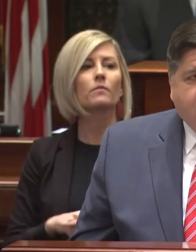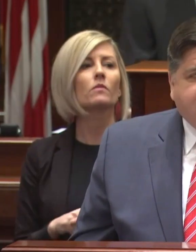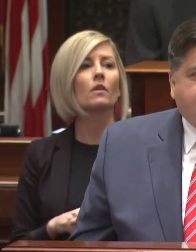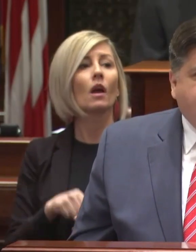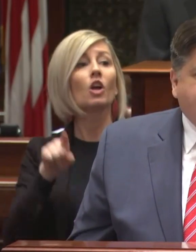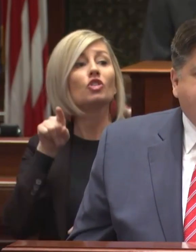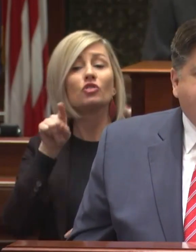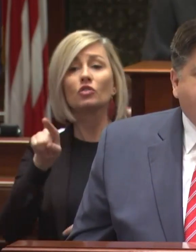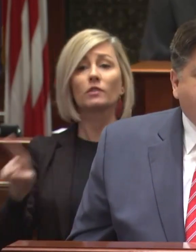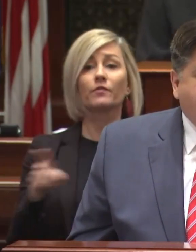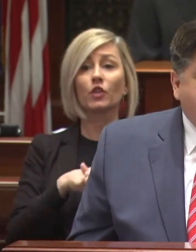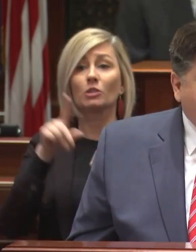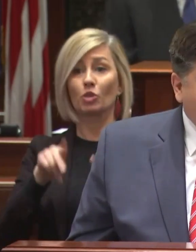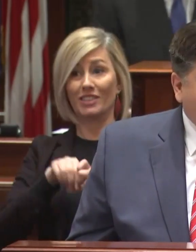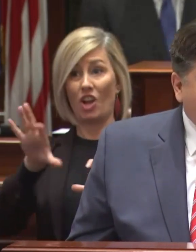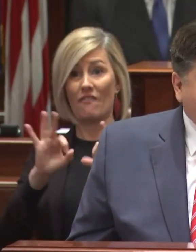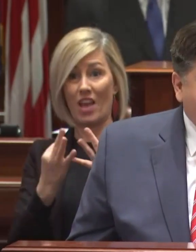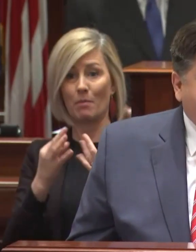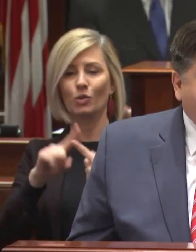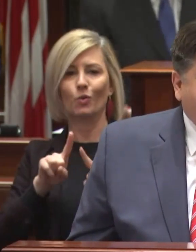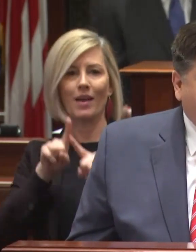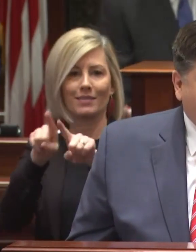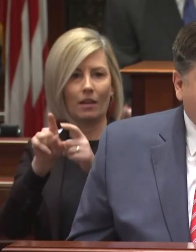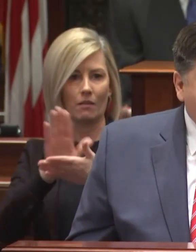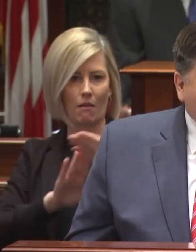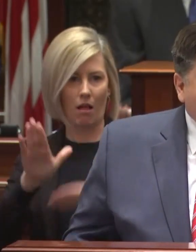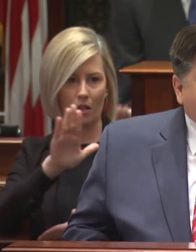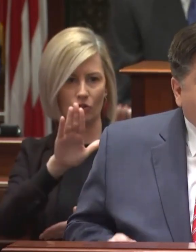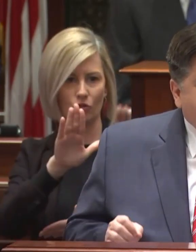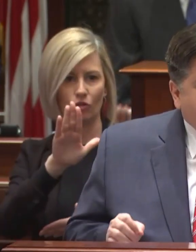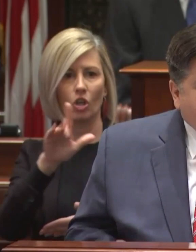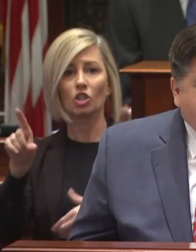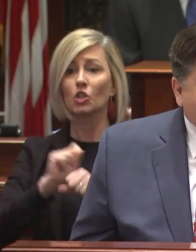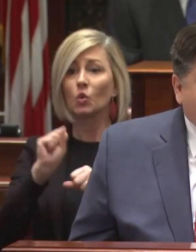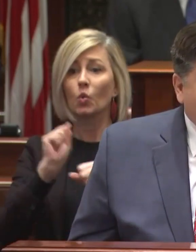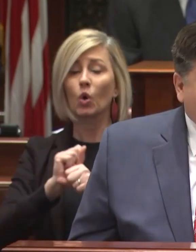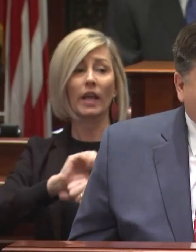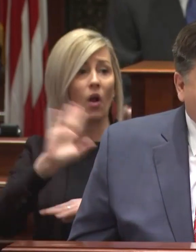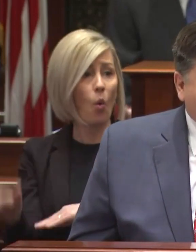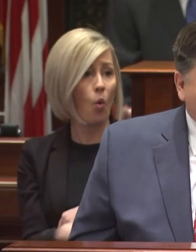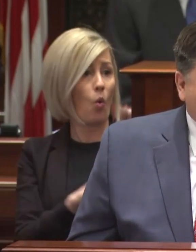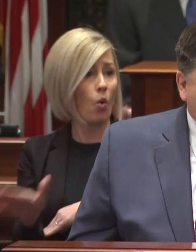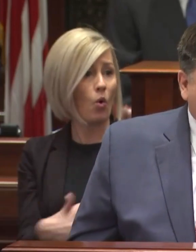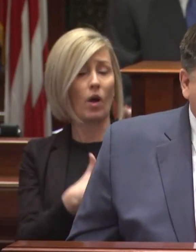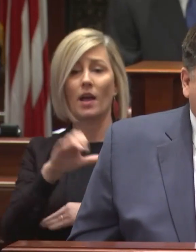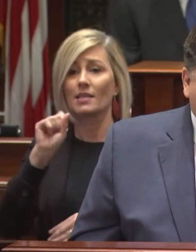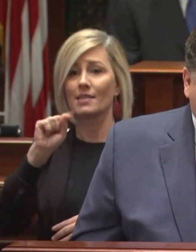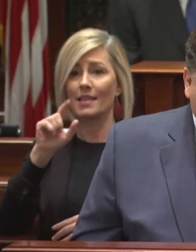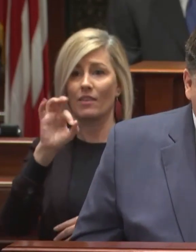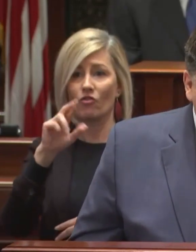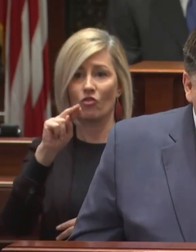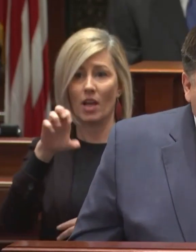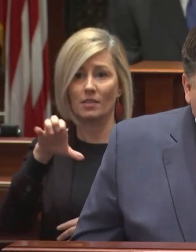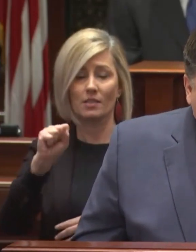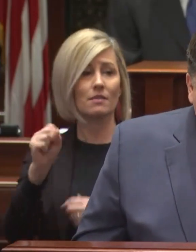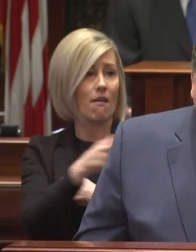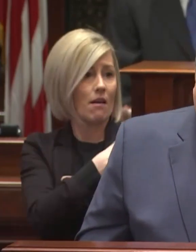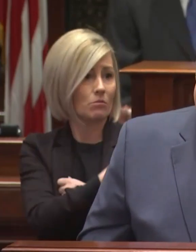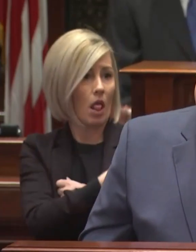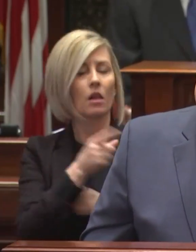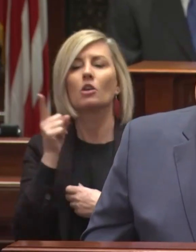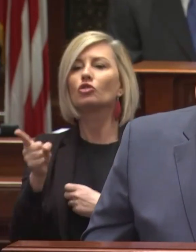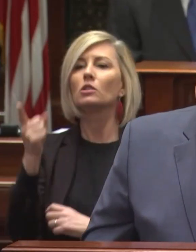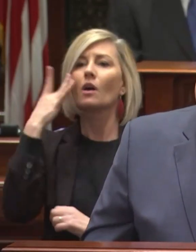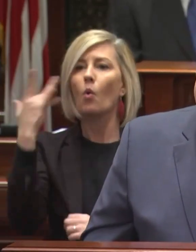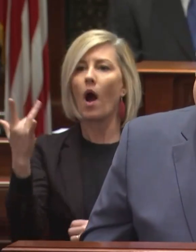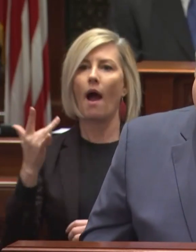the first person in her family to attend college. She's working overnight shifts at St. Francis Hospital, and she's